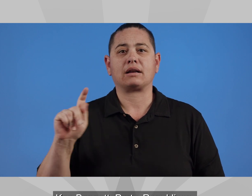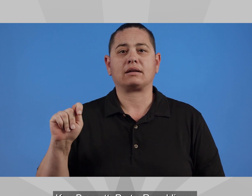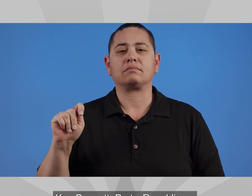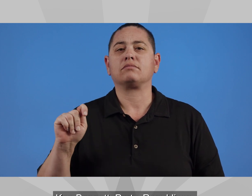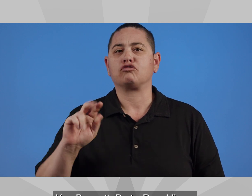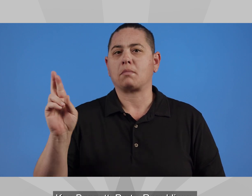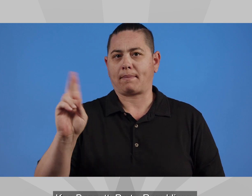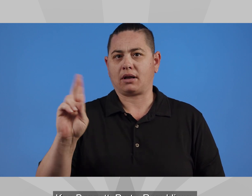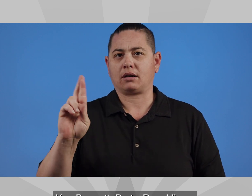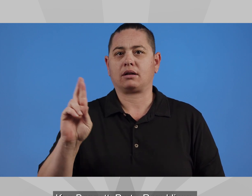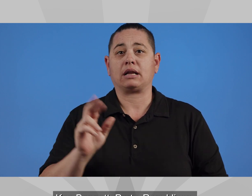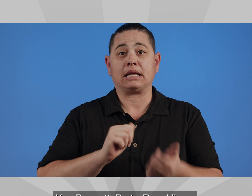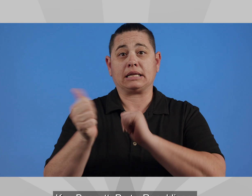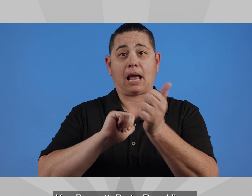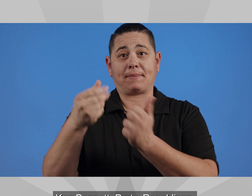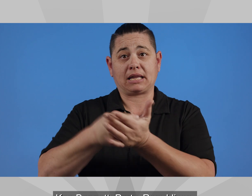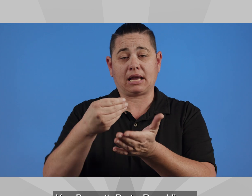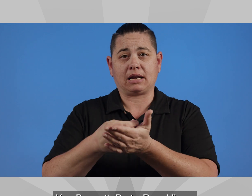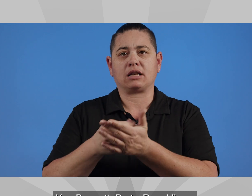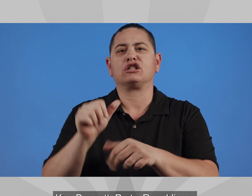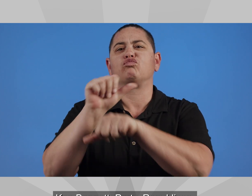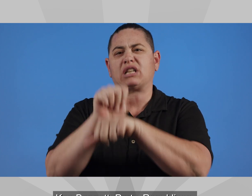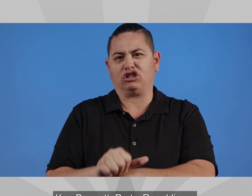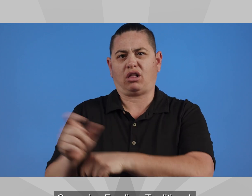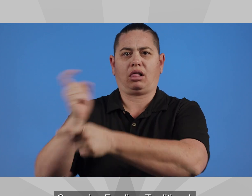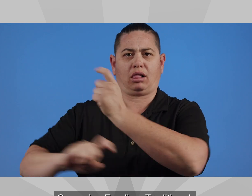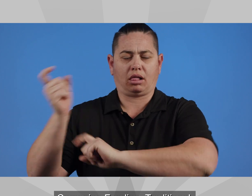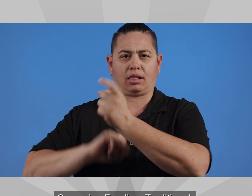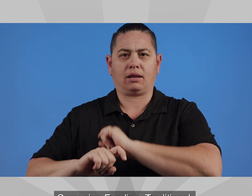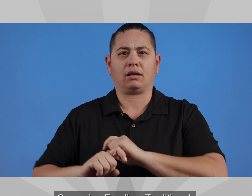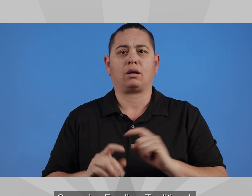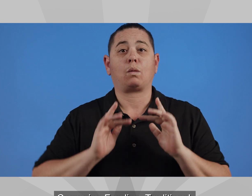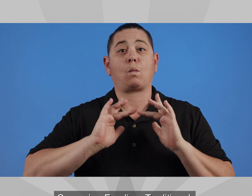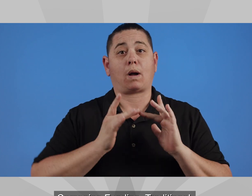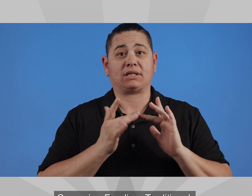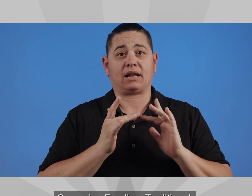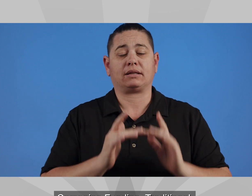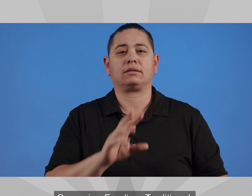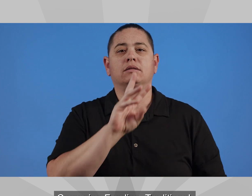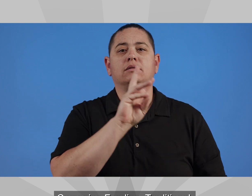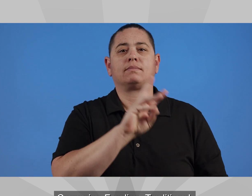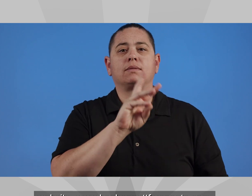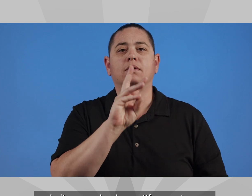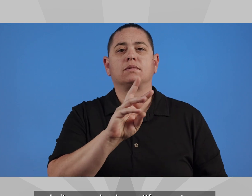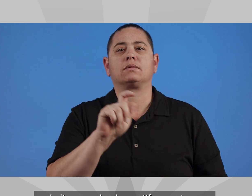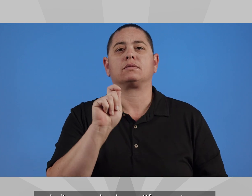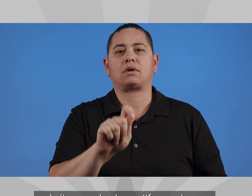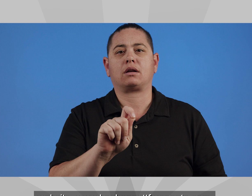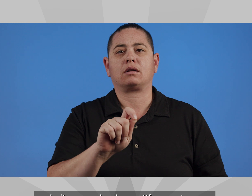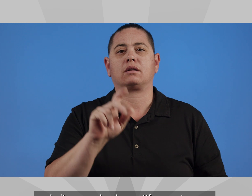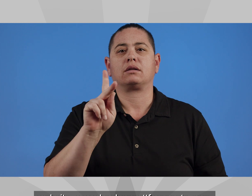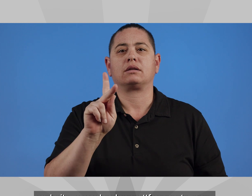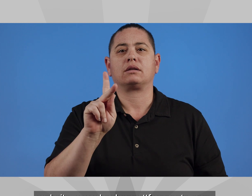Ken Bennett. Party, Republican. Campaign funding, traditional.